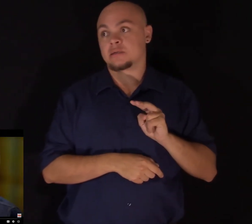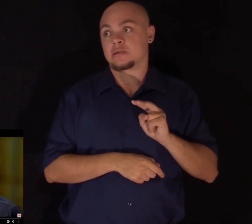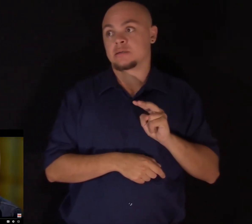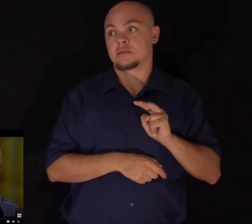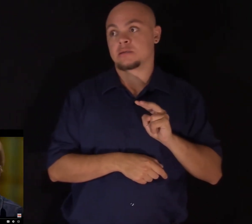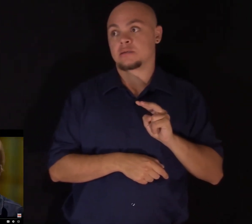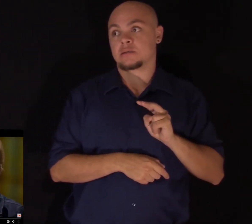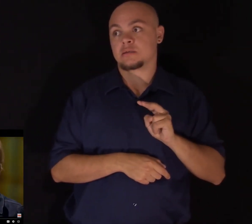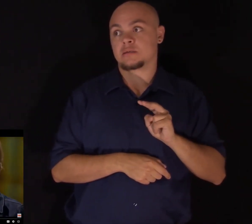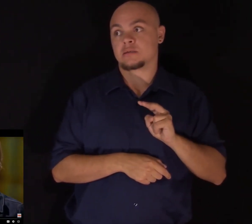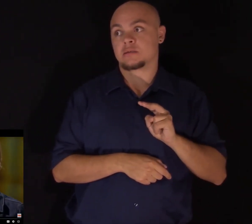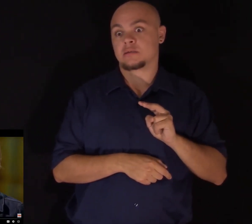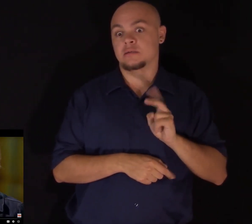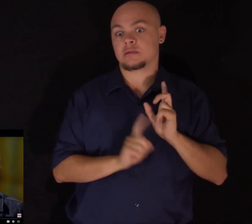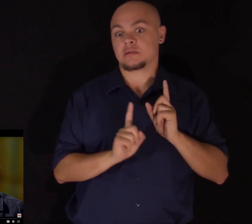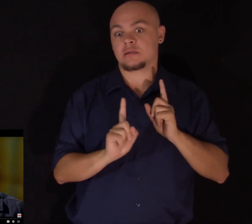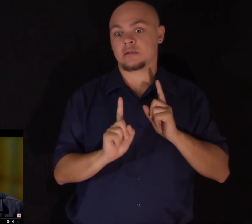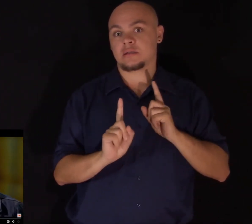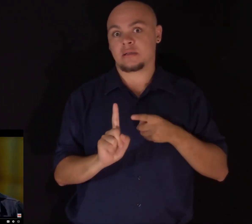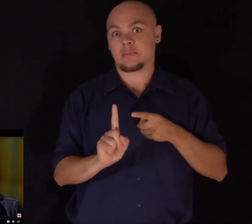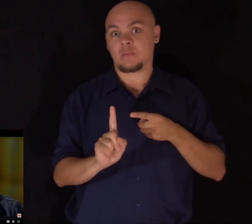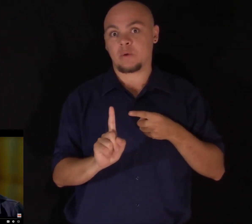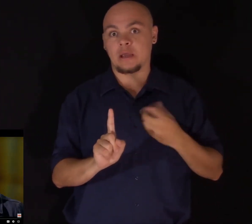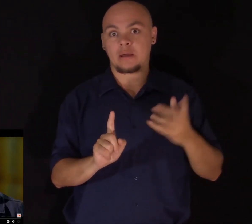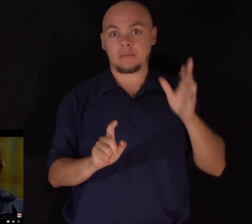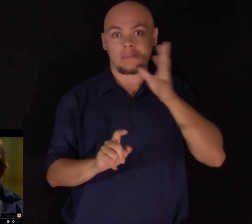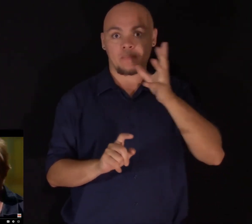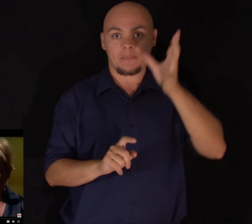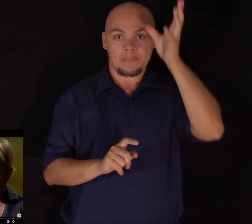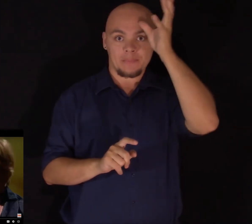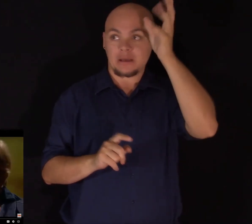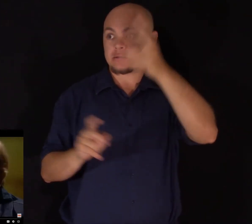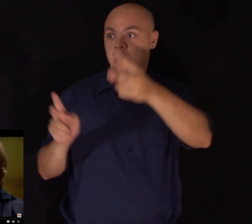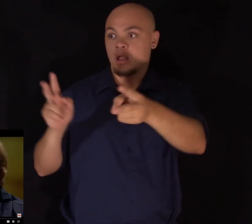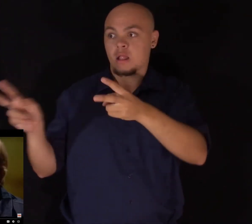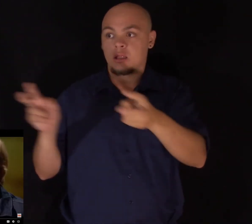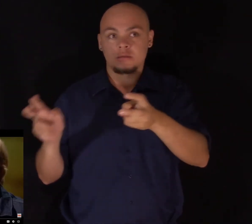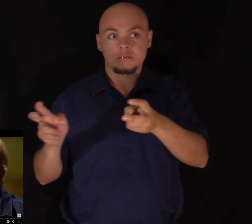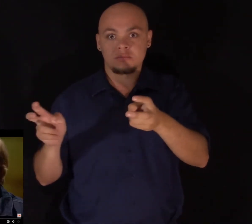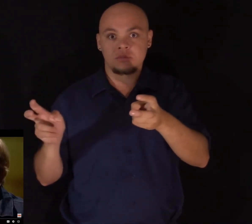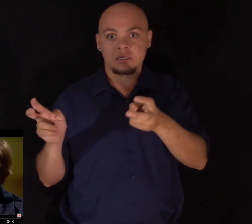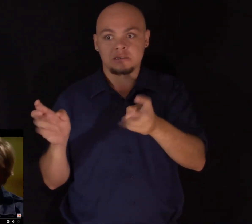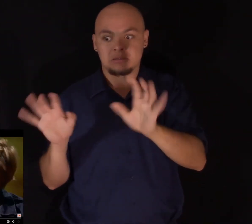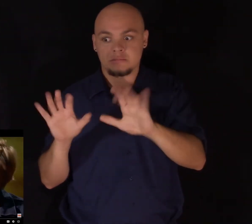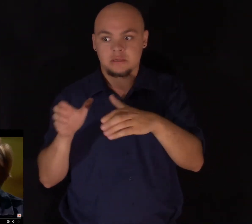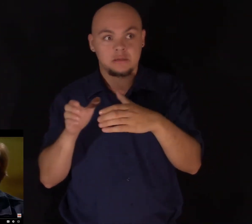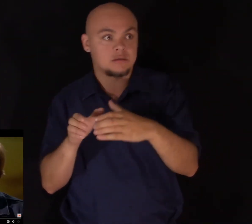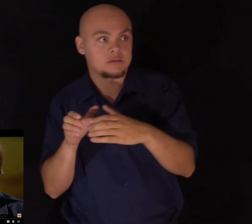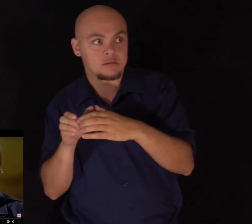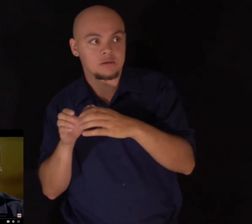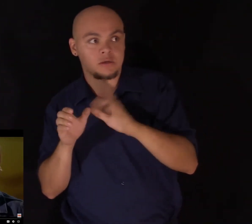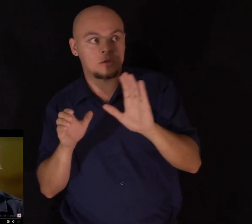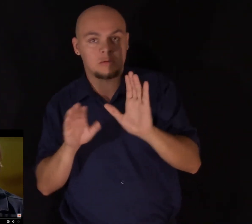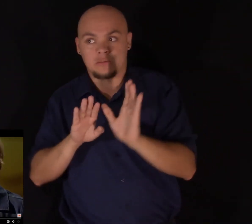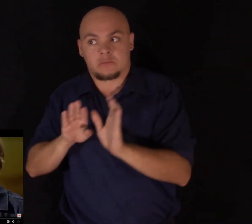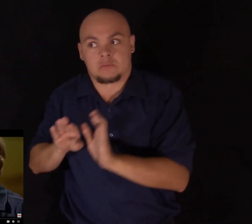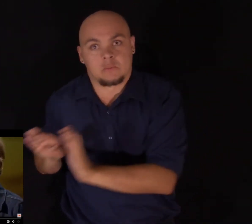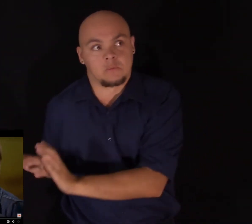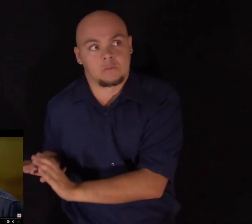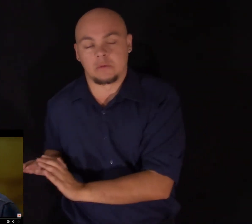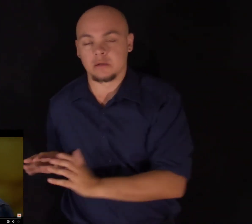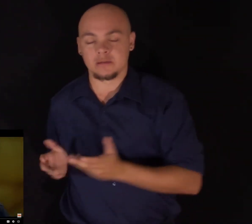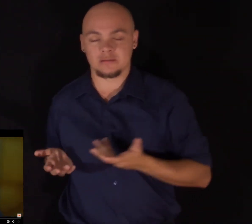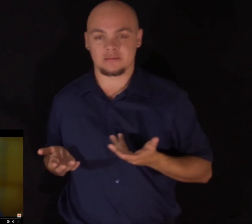At this point, parents are like pulling their children close to like, look away.